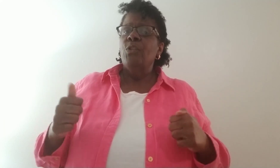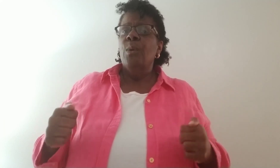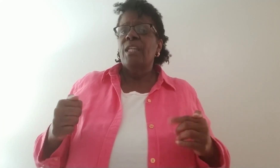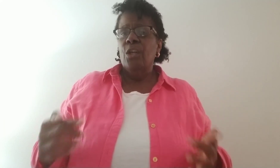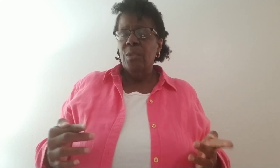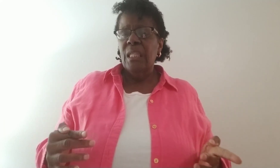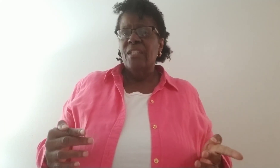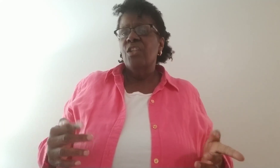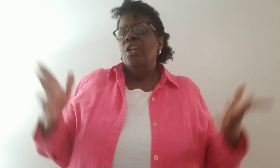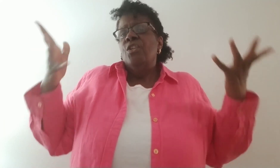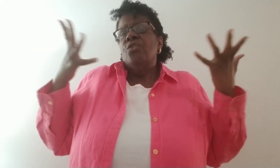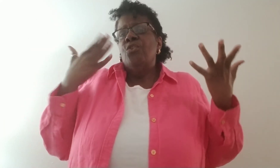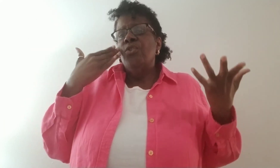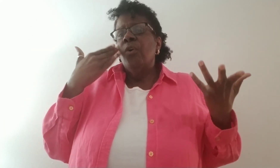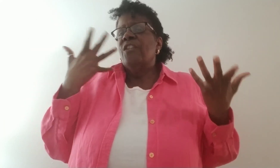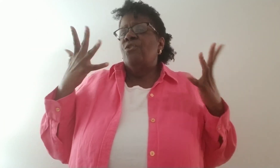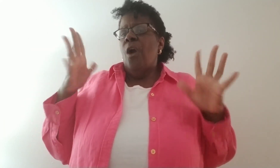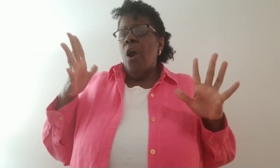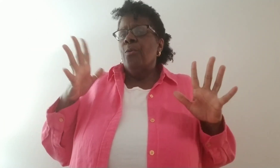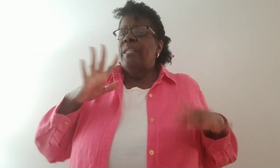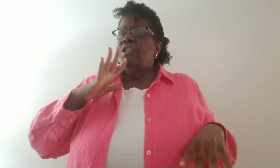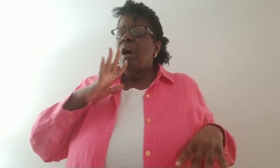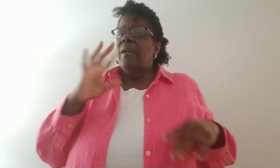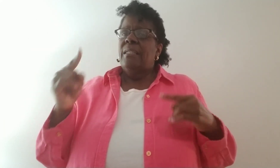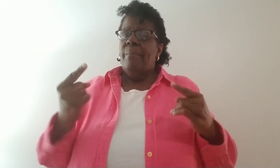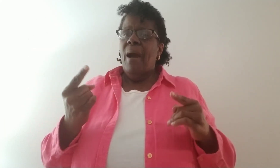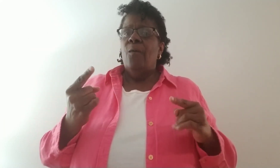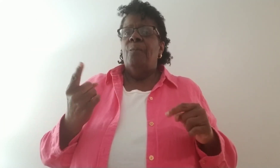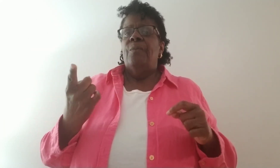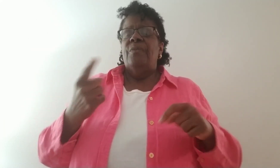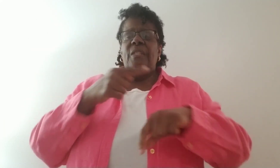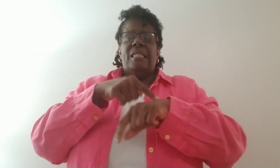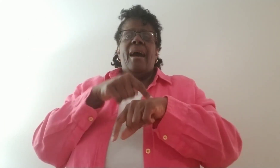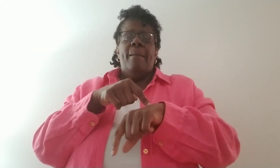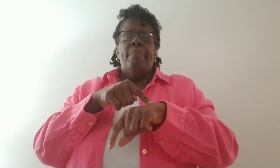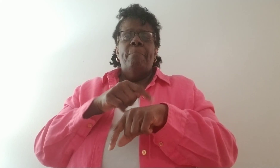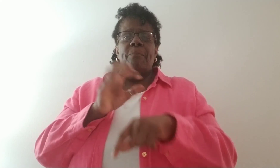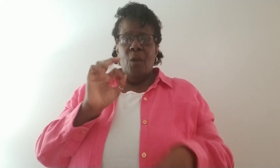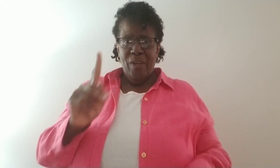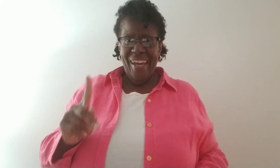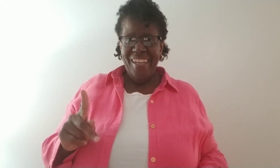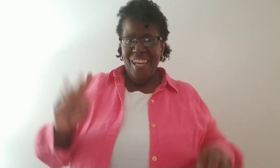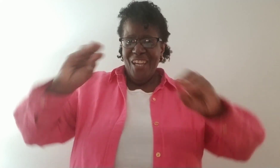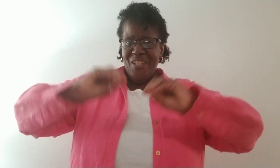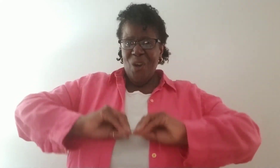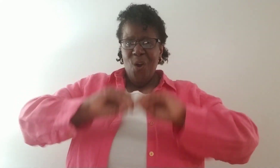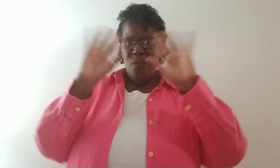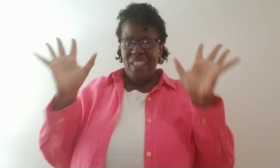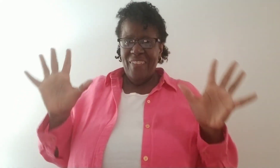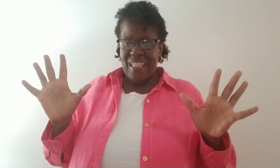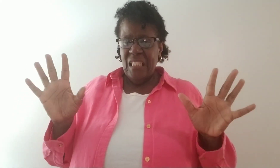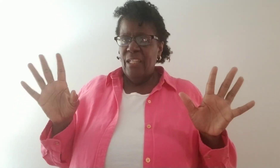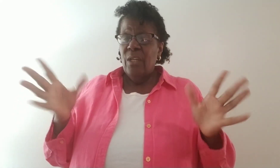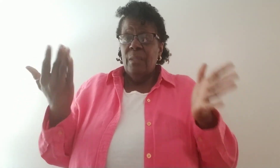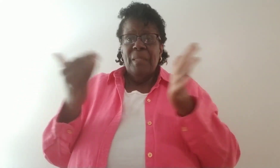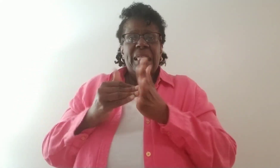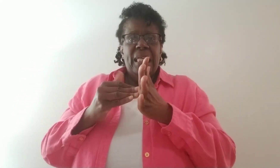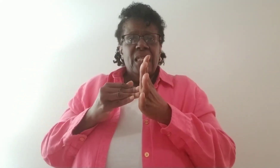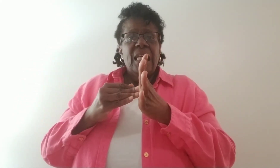want to go to lunch, so you know that you're already talking about the time, okay? So hopefully that's clear. But again,